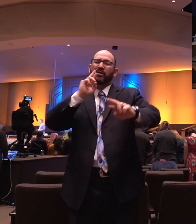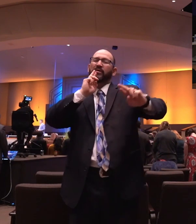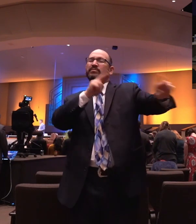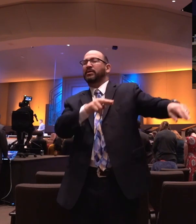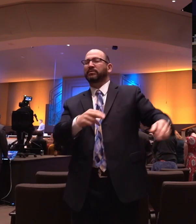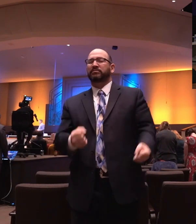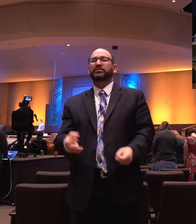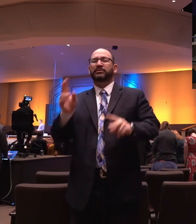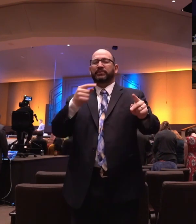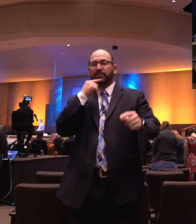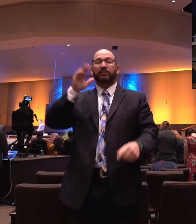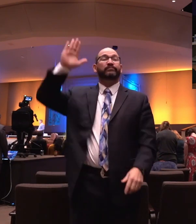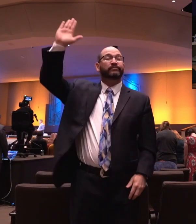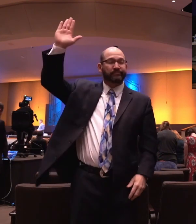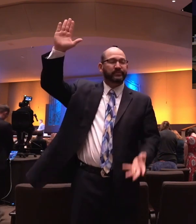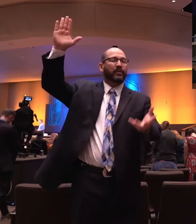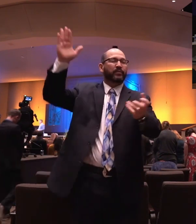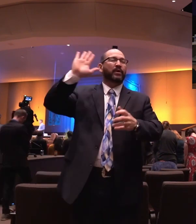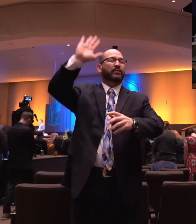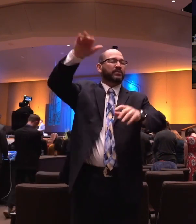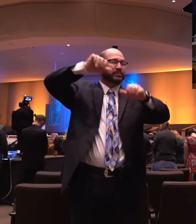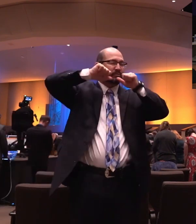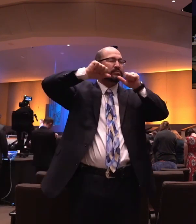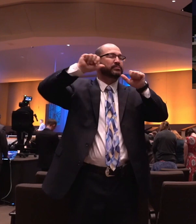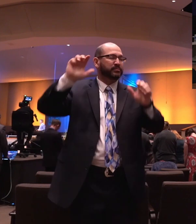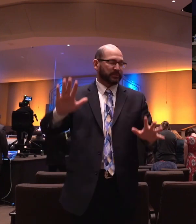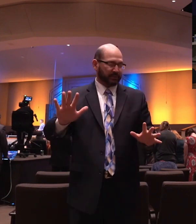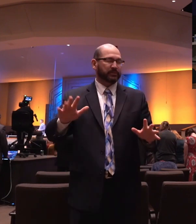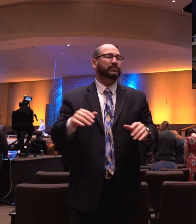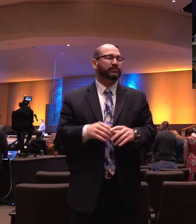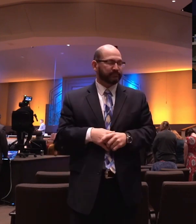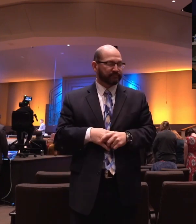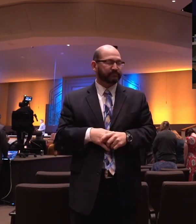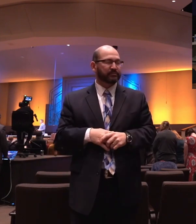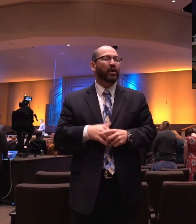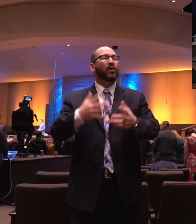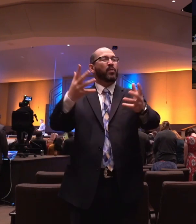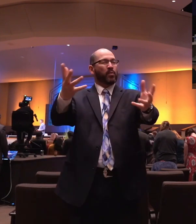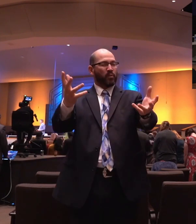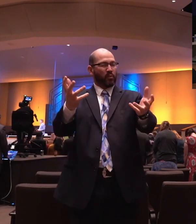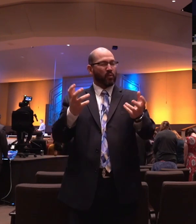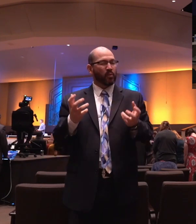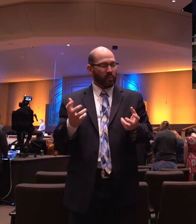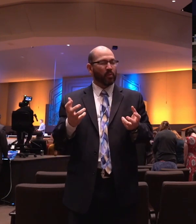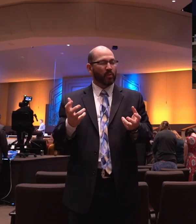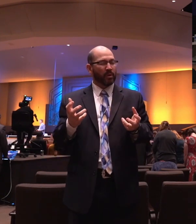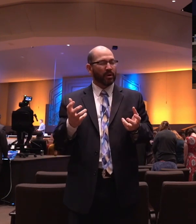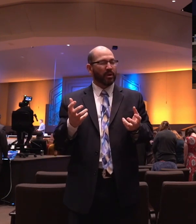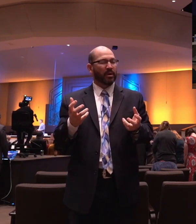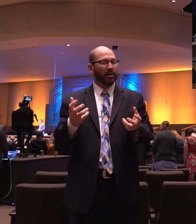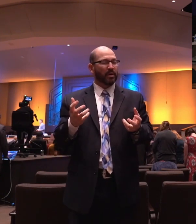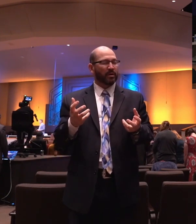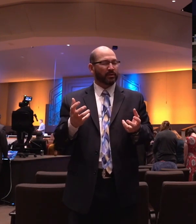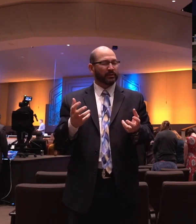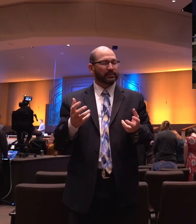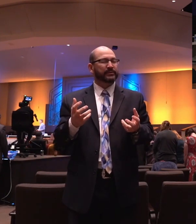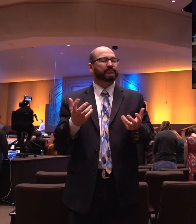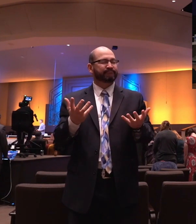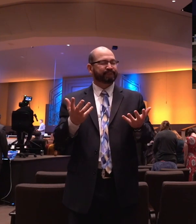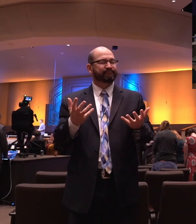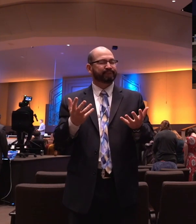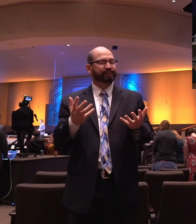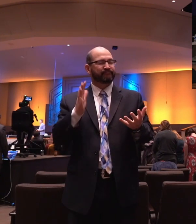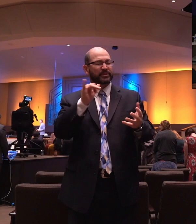that said, I want the blessings of God in my life. I want that problem, that